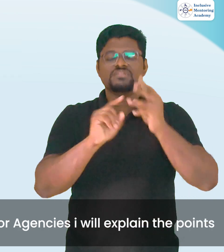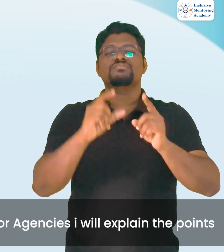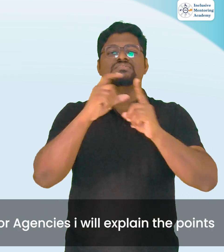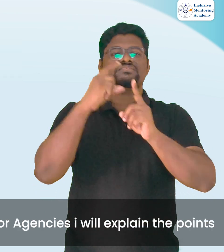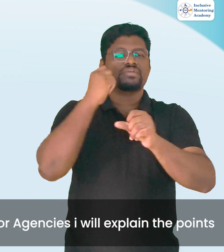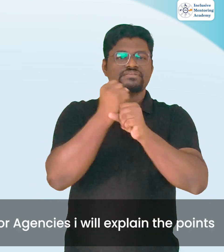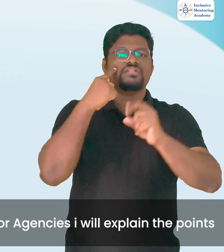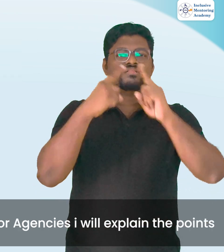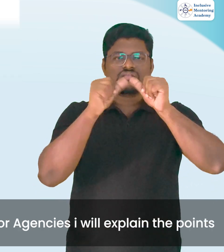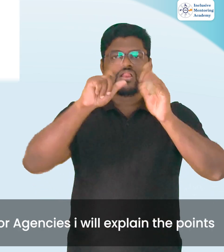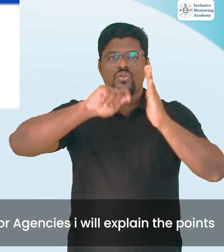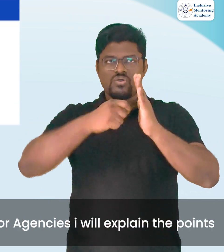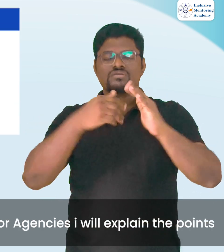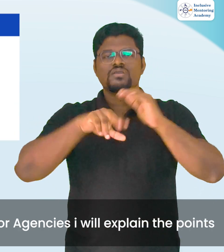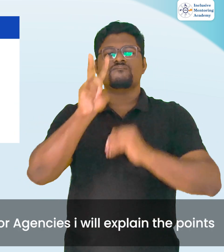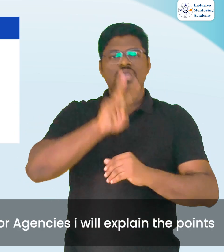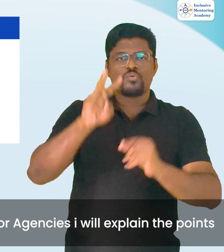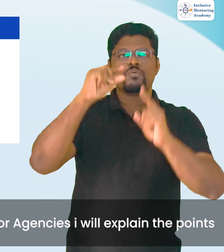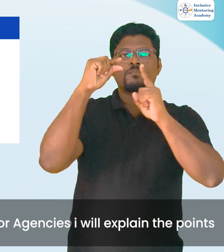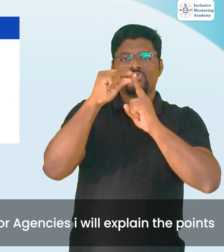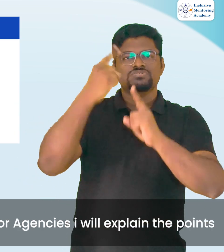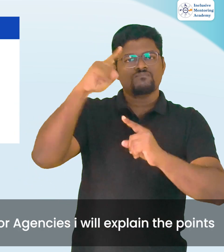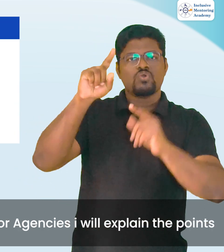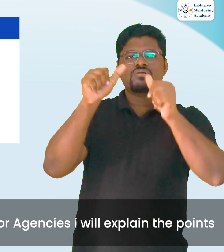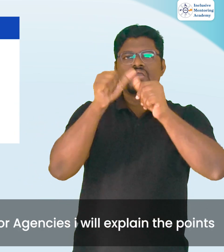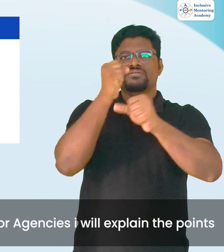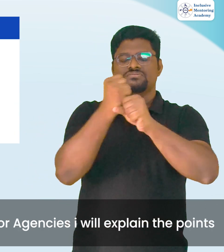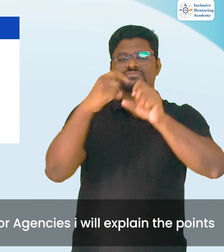Digital Locker, value proposition for agencies. I will explain the points.